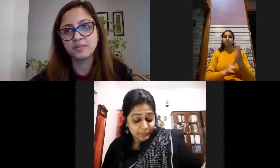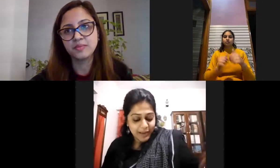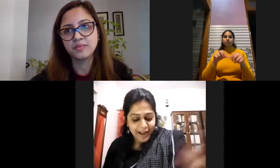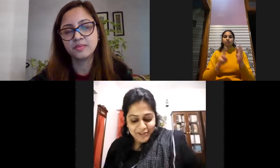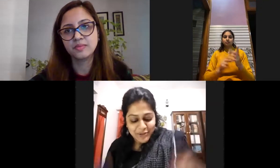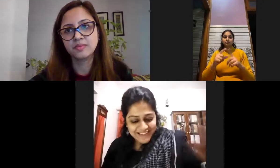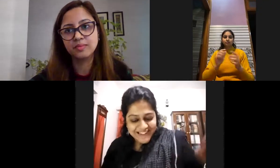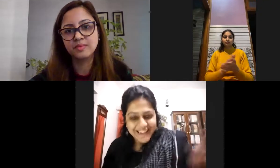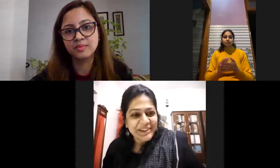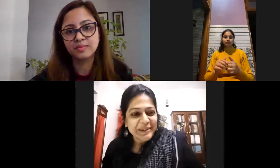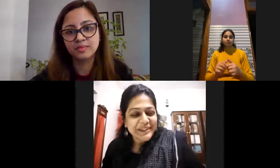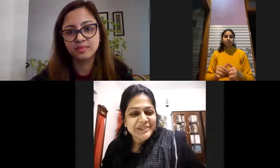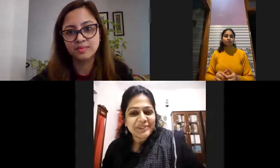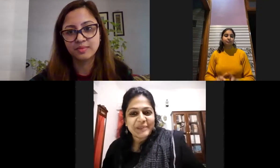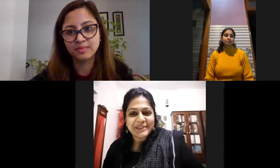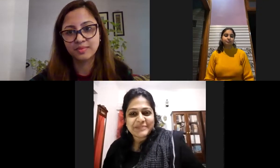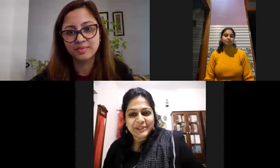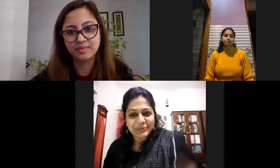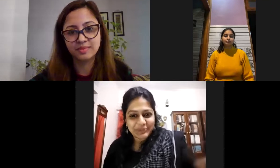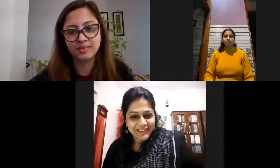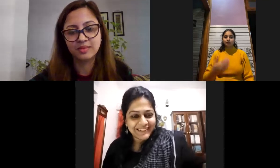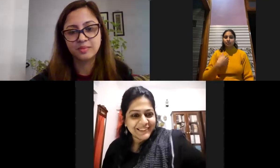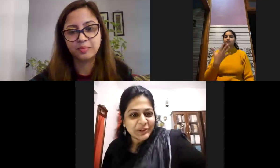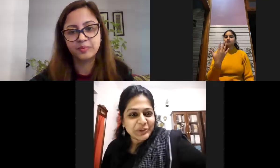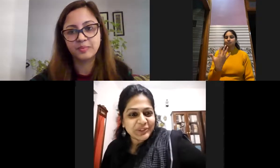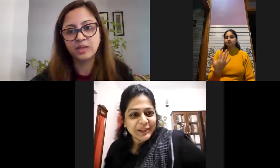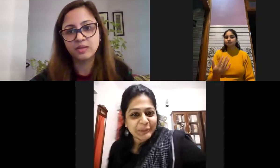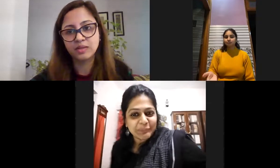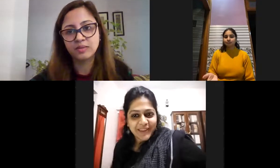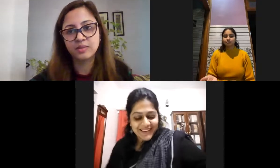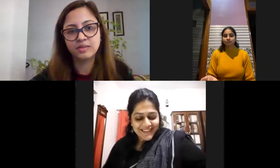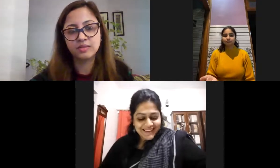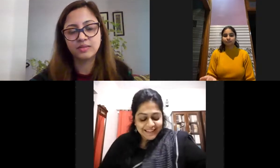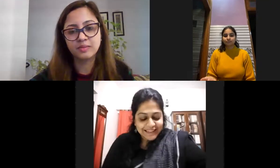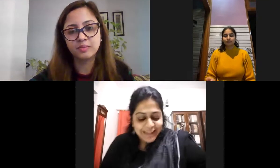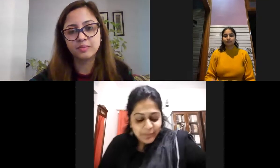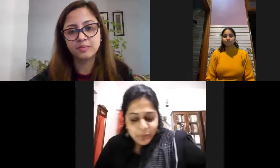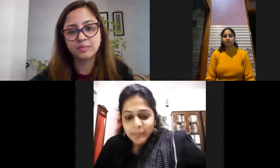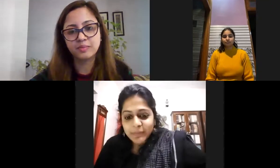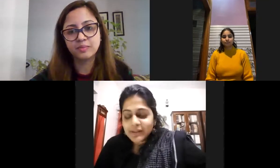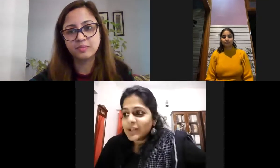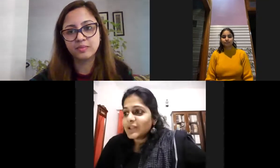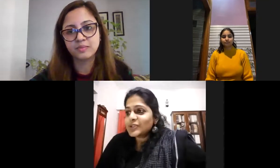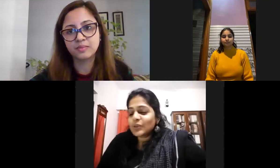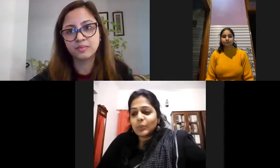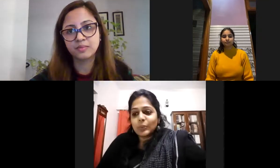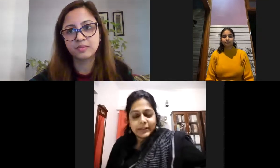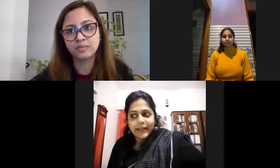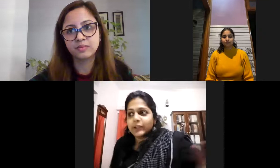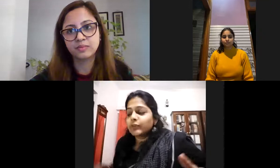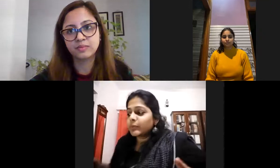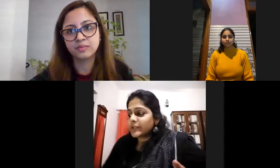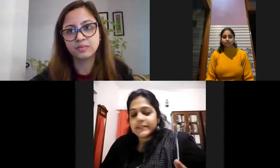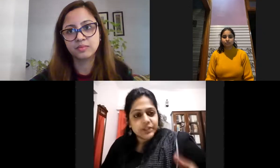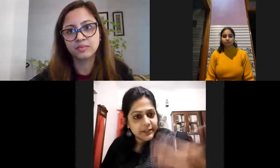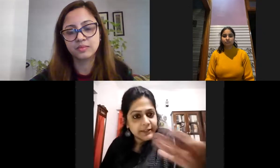I actually have an abundance of 5 minutes, but clearly you've neatly timed your paper. So